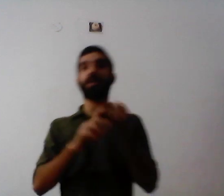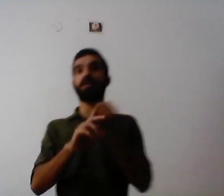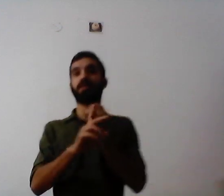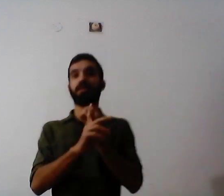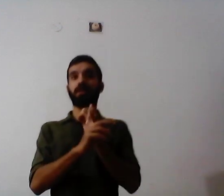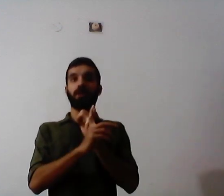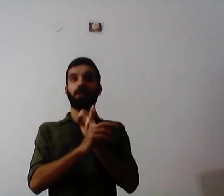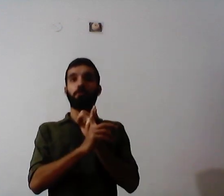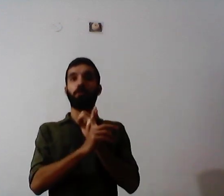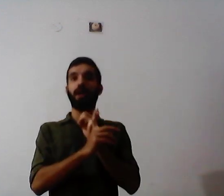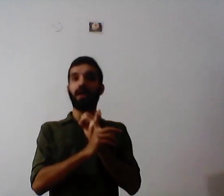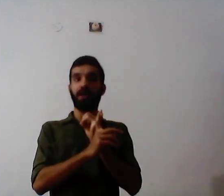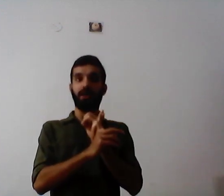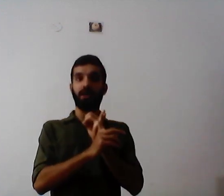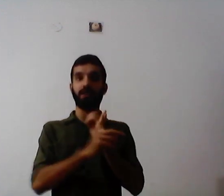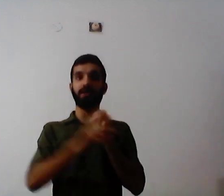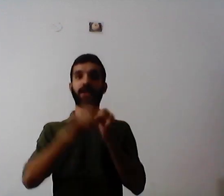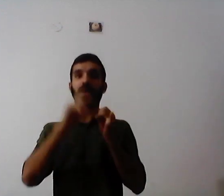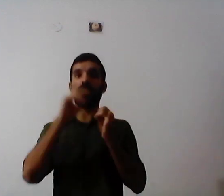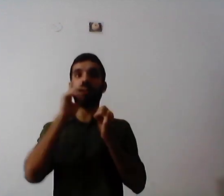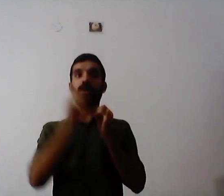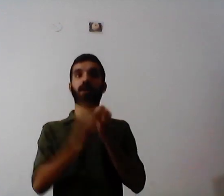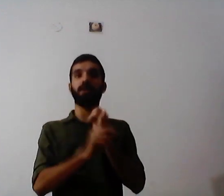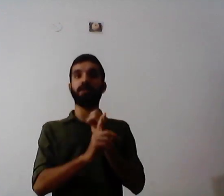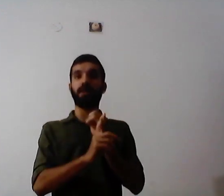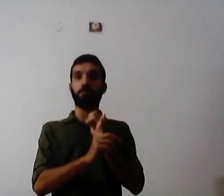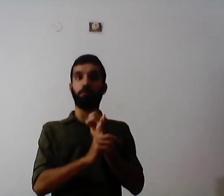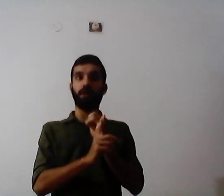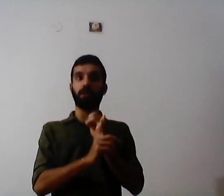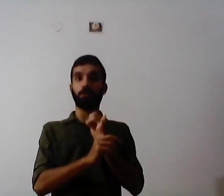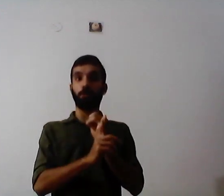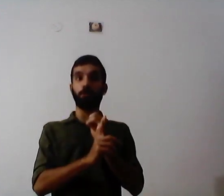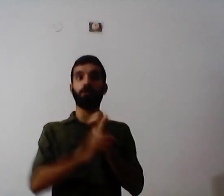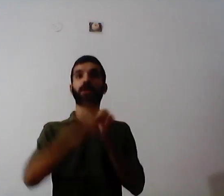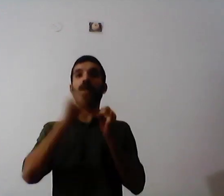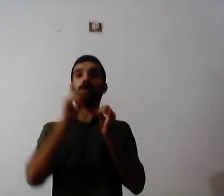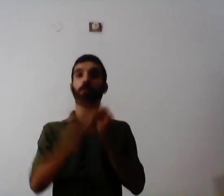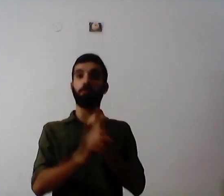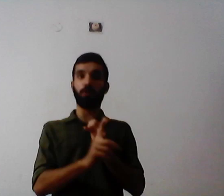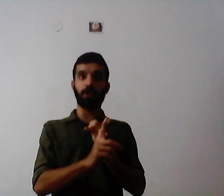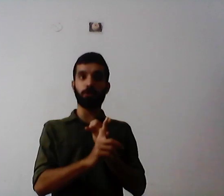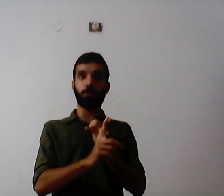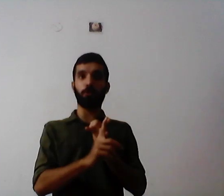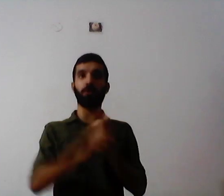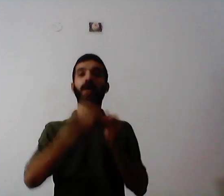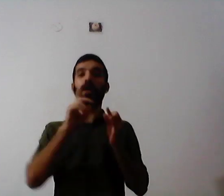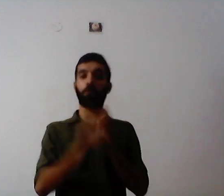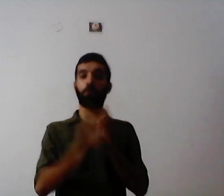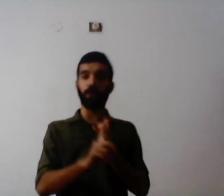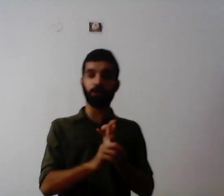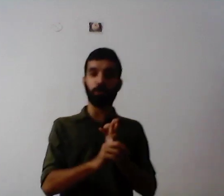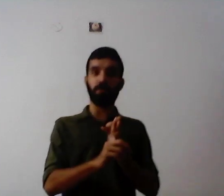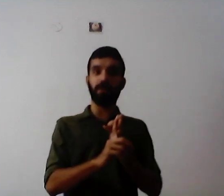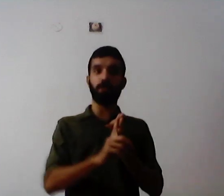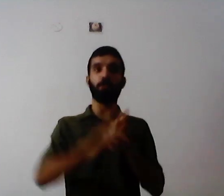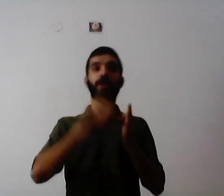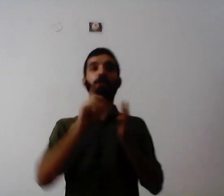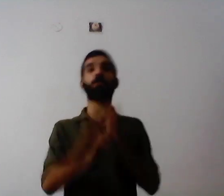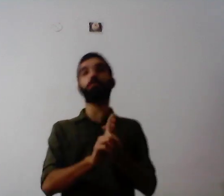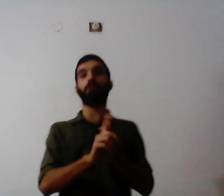its polarity. Is that a polar solute, a non-polar solute, a polar solvent, or a non-polar